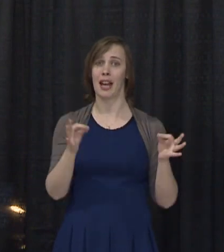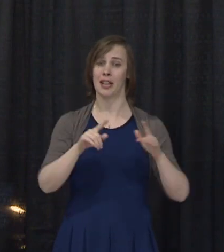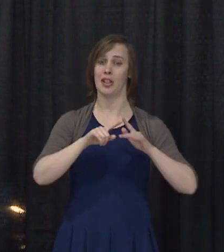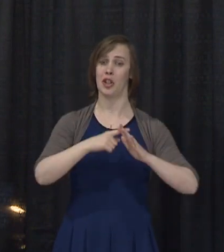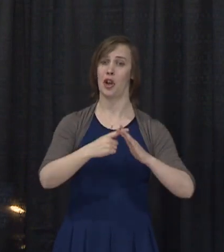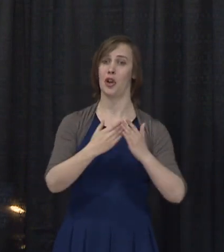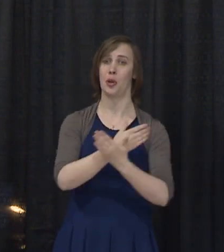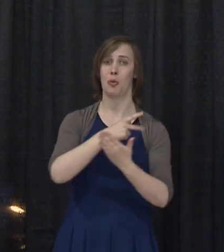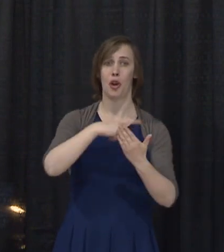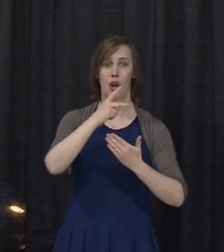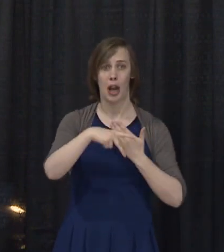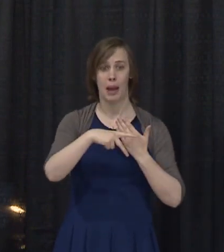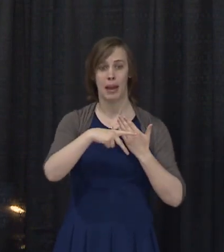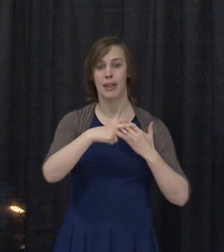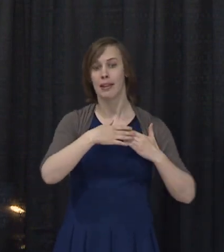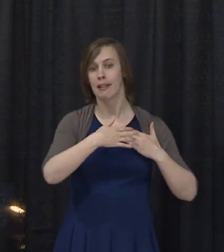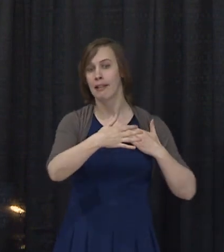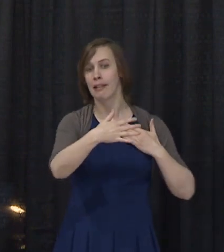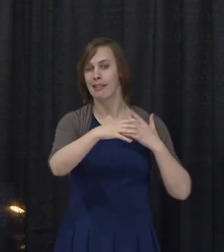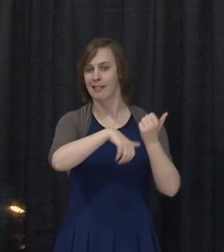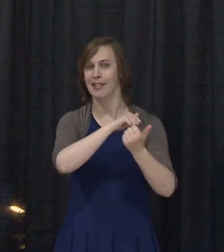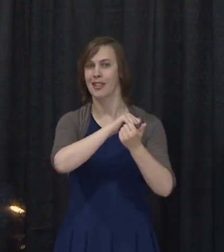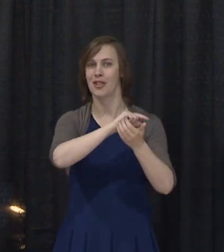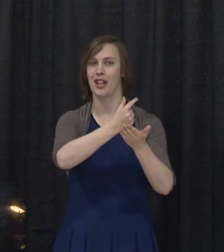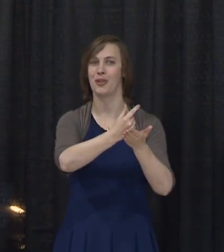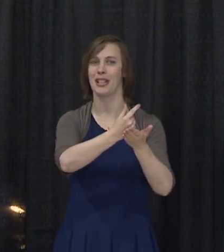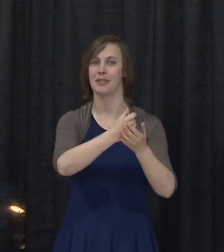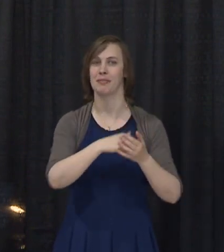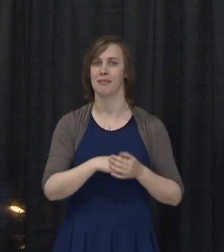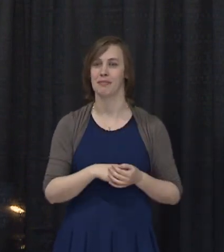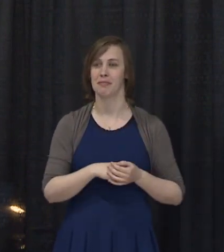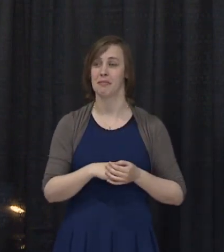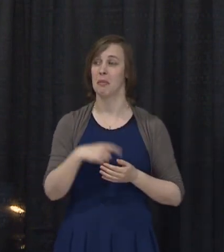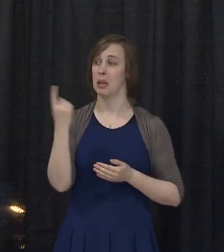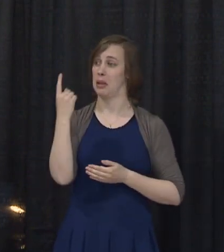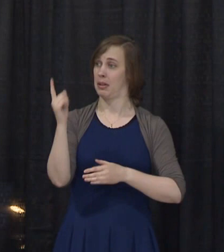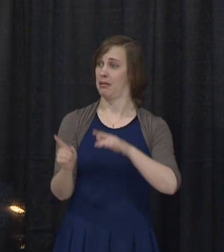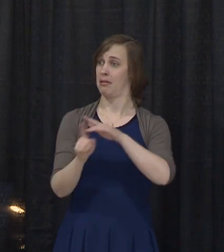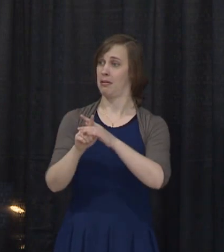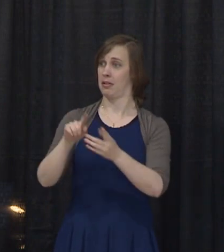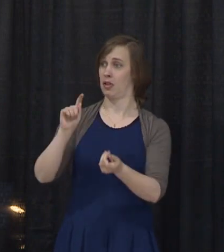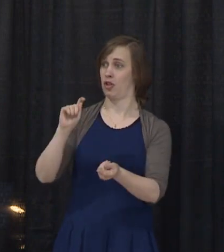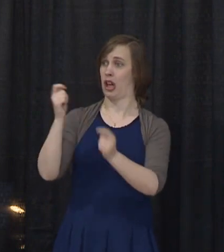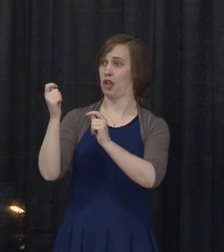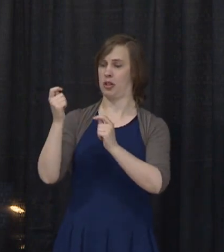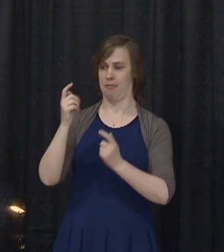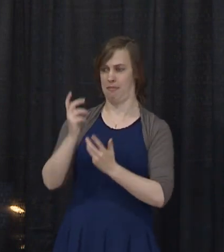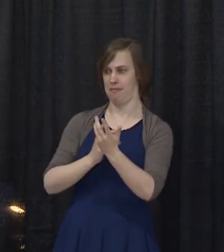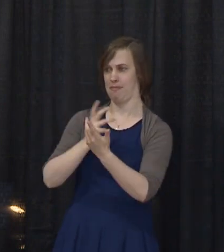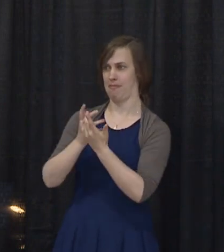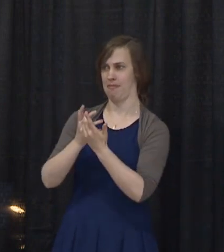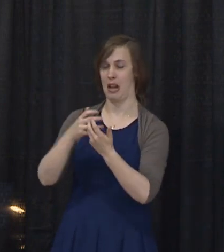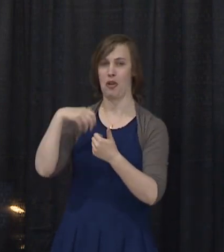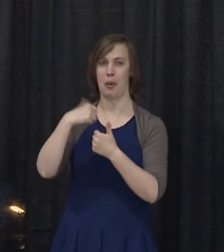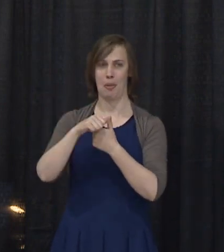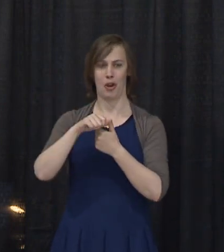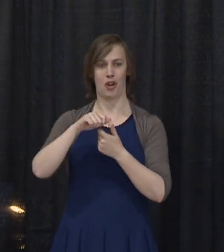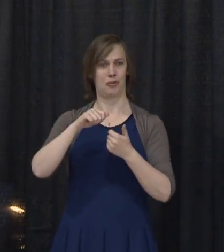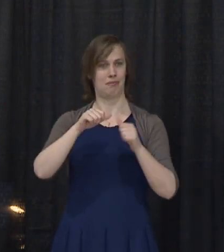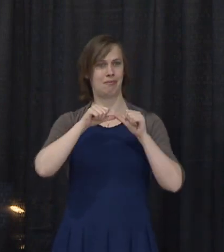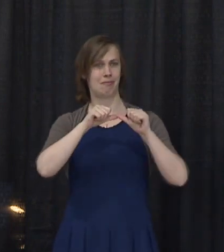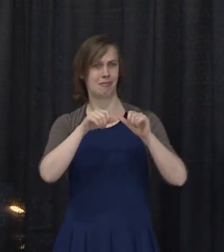it. Adapt as you go, but press on, and remind yourself how lovely it can be to pivot. Thank you,